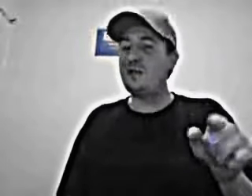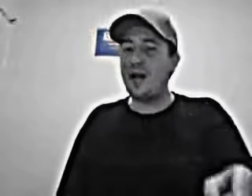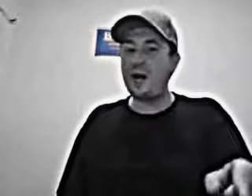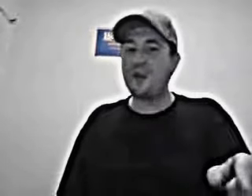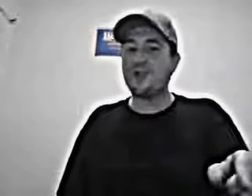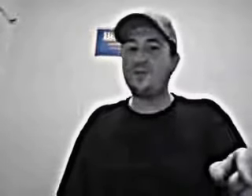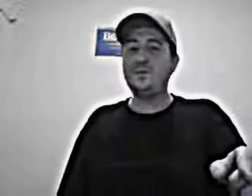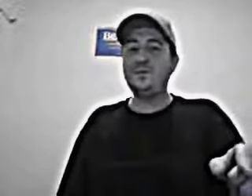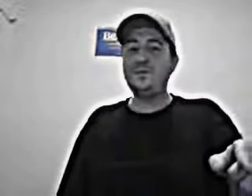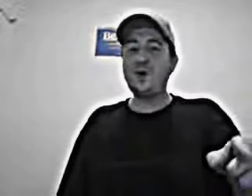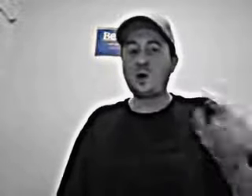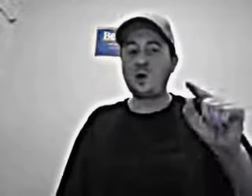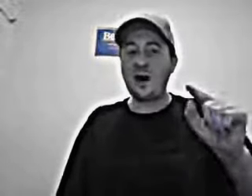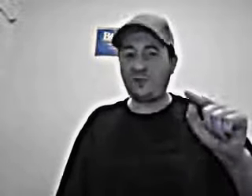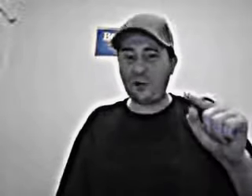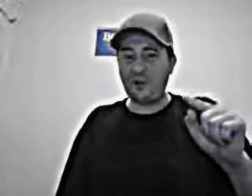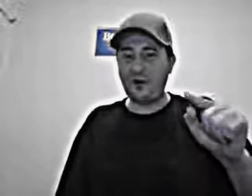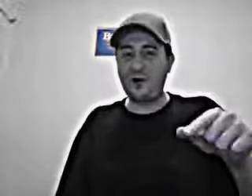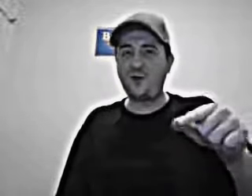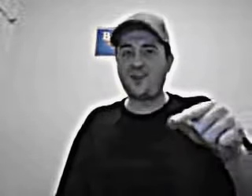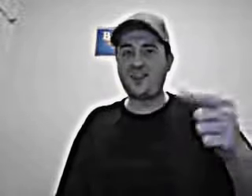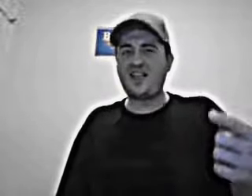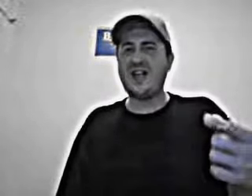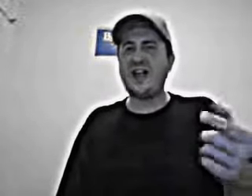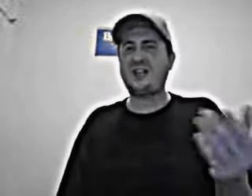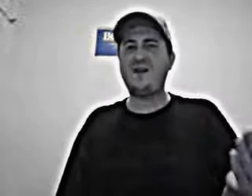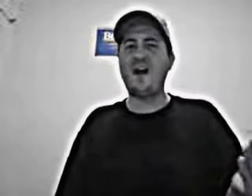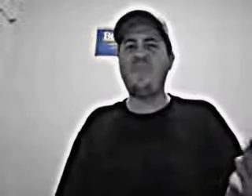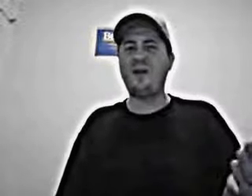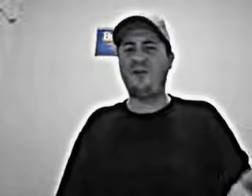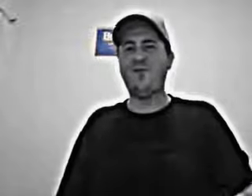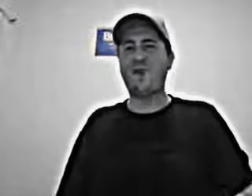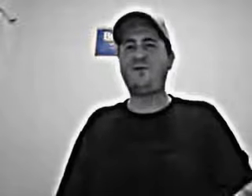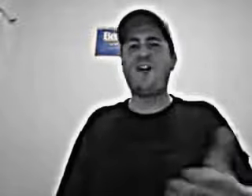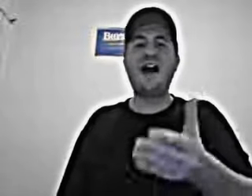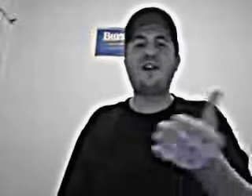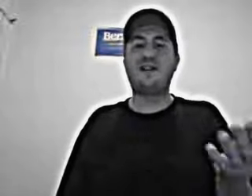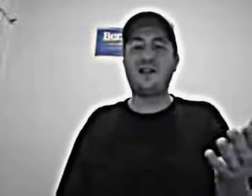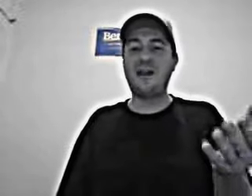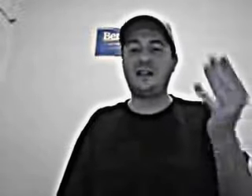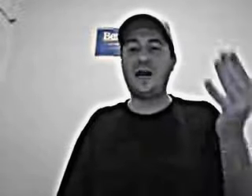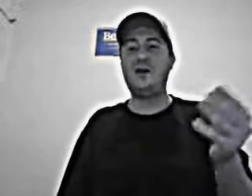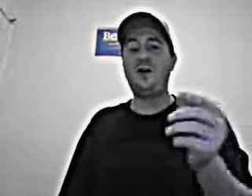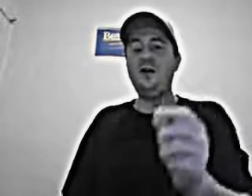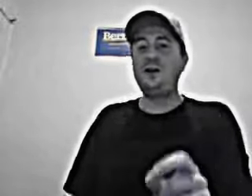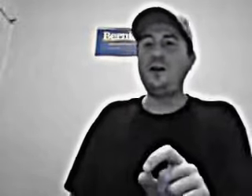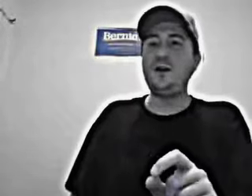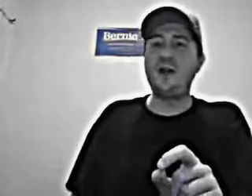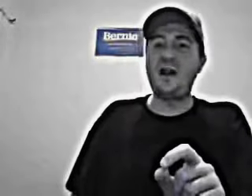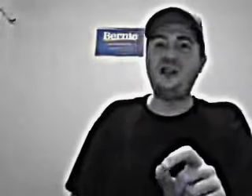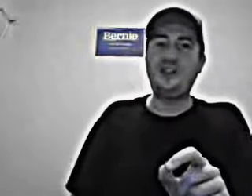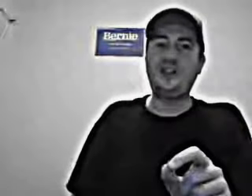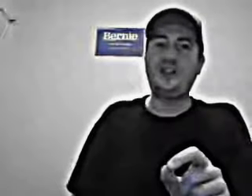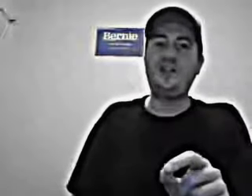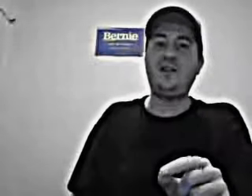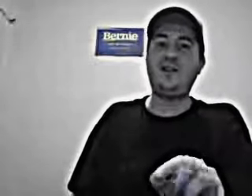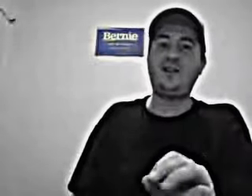terrorism we're going after you know the state has a monopoly of fucking violence and that's how you know the nation state theory